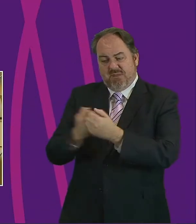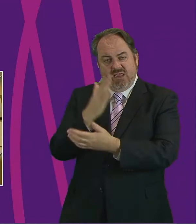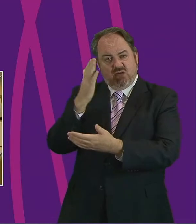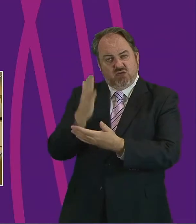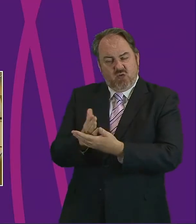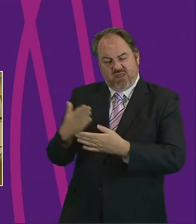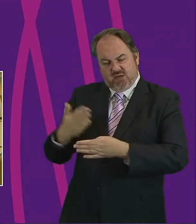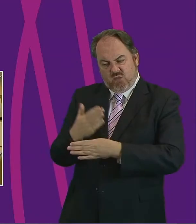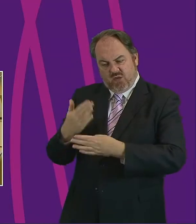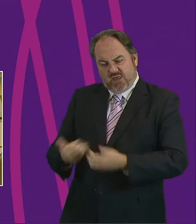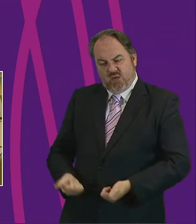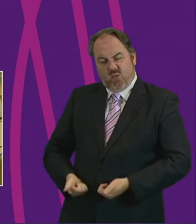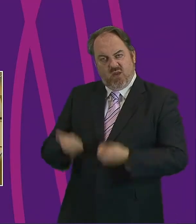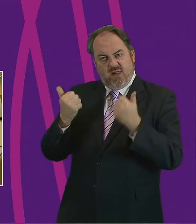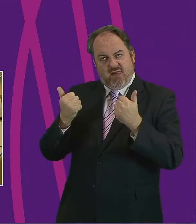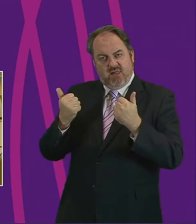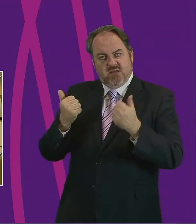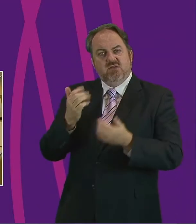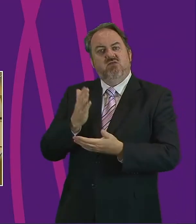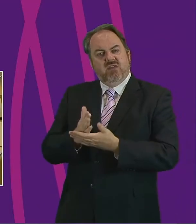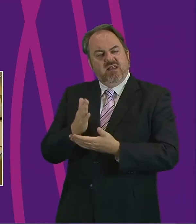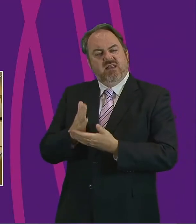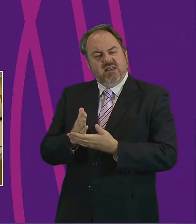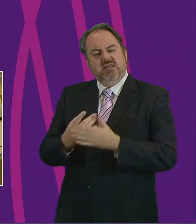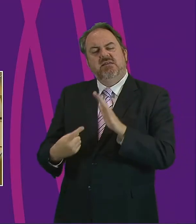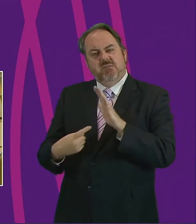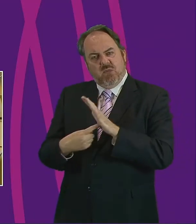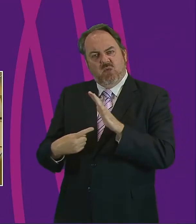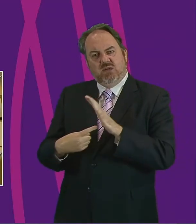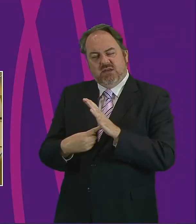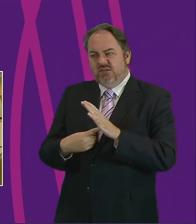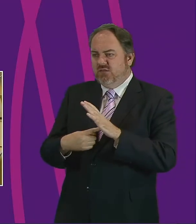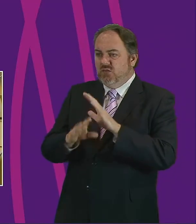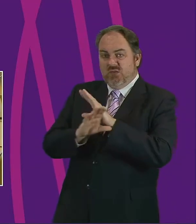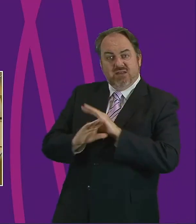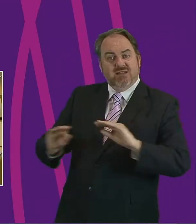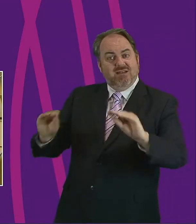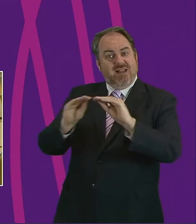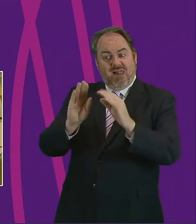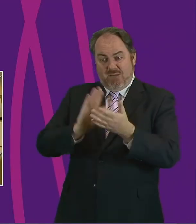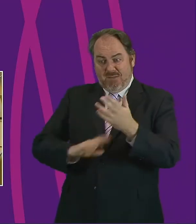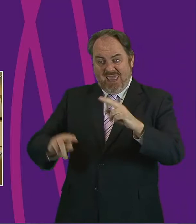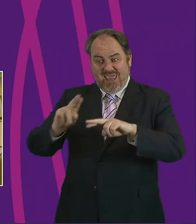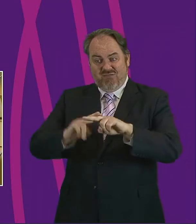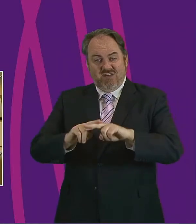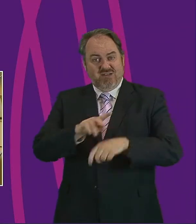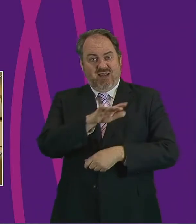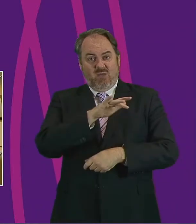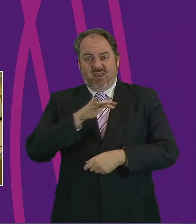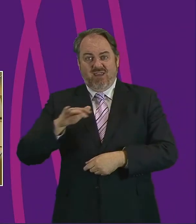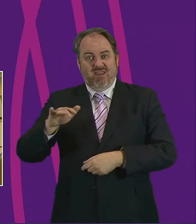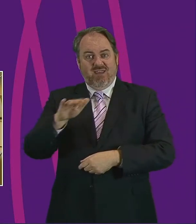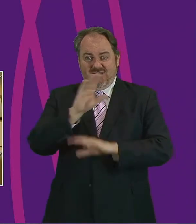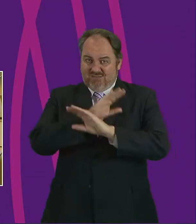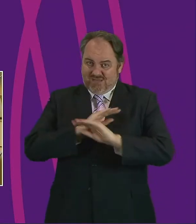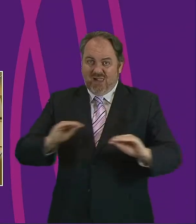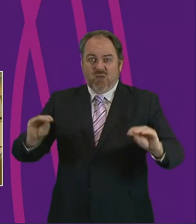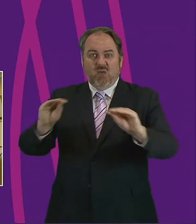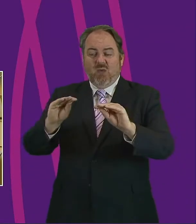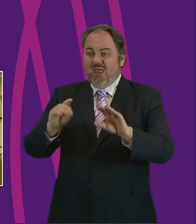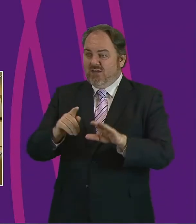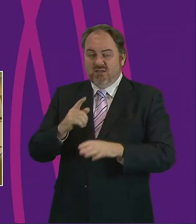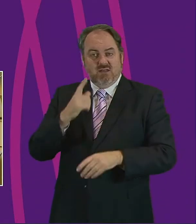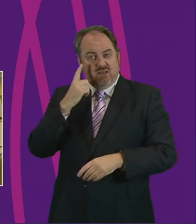as it needs to do. So what I would say to parents watching, who are the most important people of all, next of course to young people, is that that has